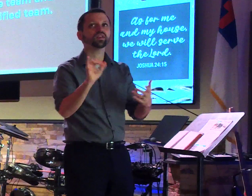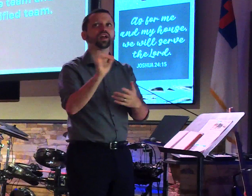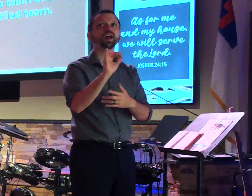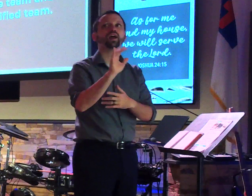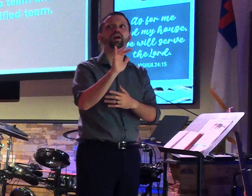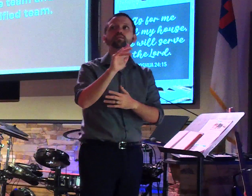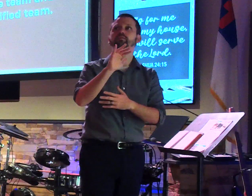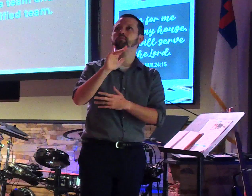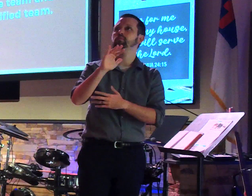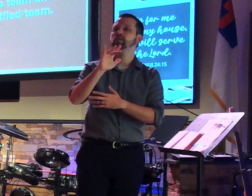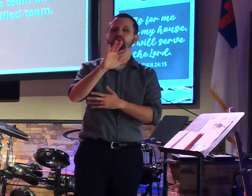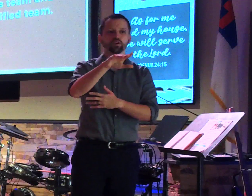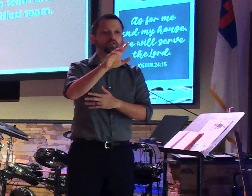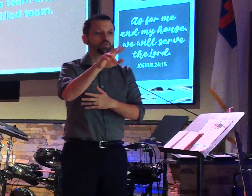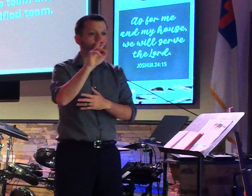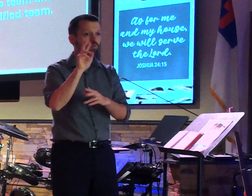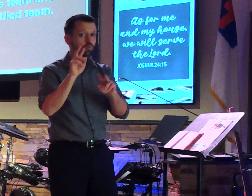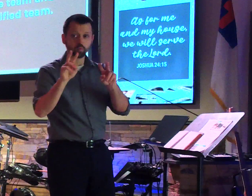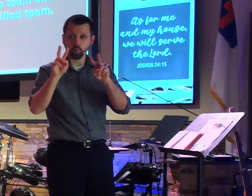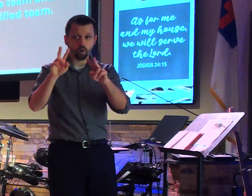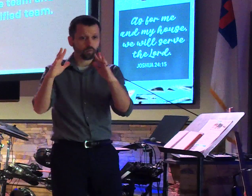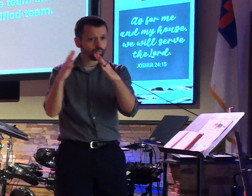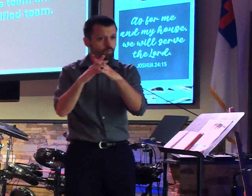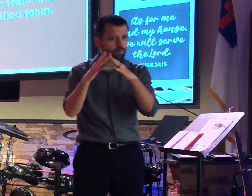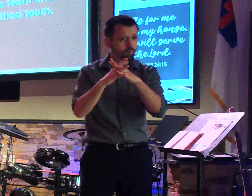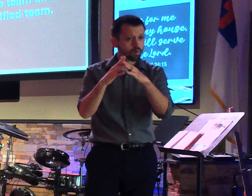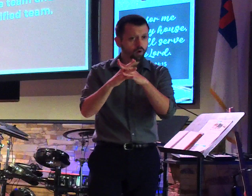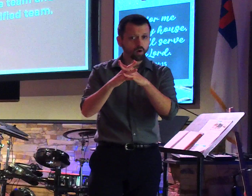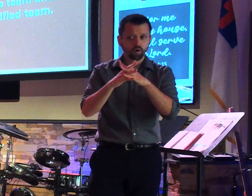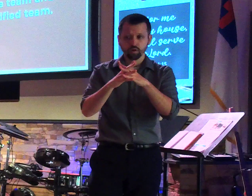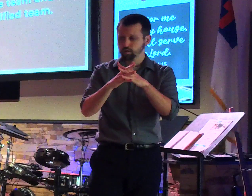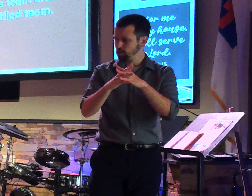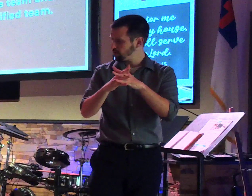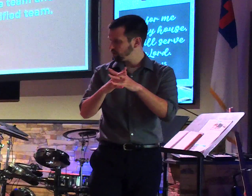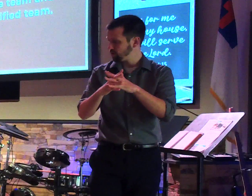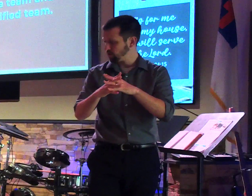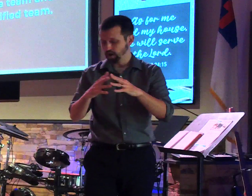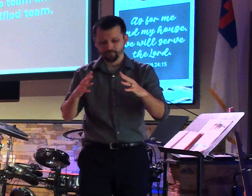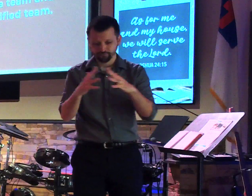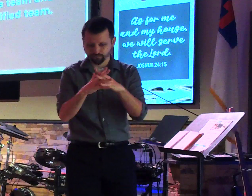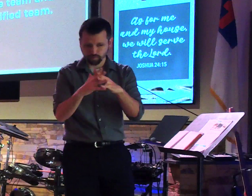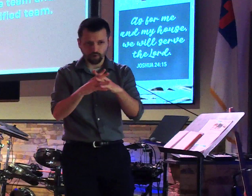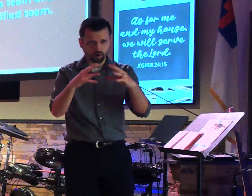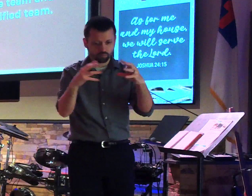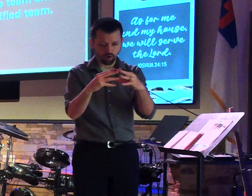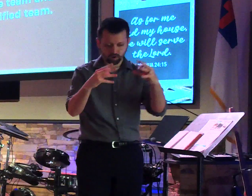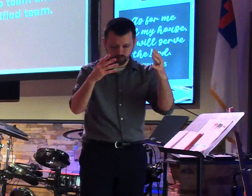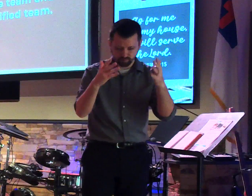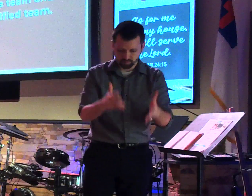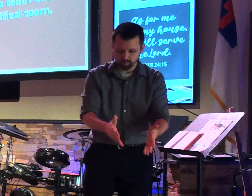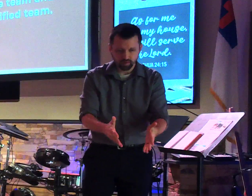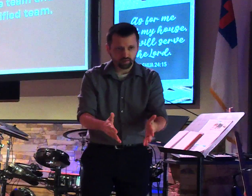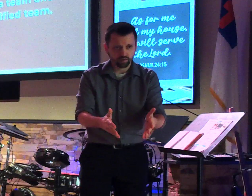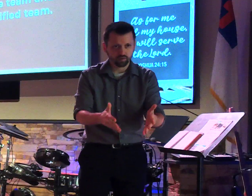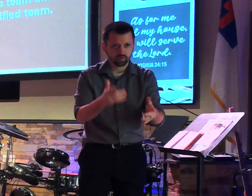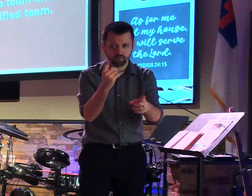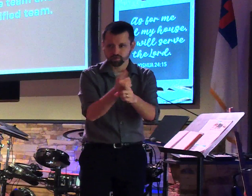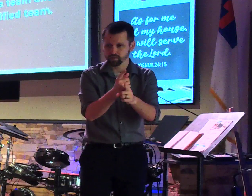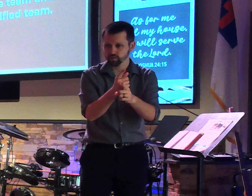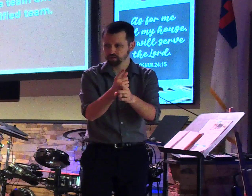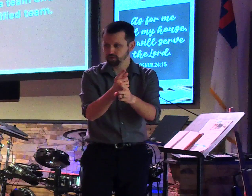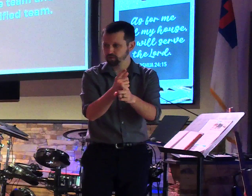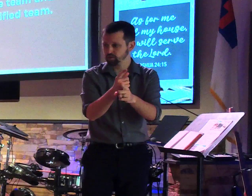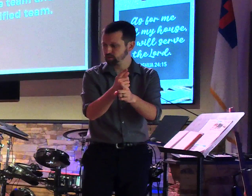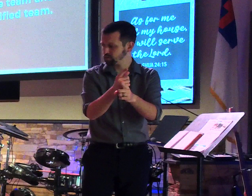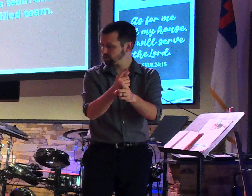if you've ever watched much football, you know that, say that's the football, and you got the football right there, right? And